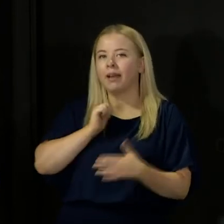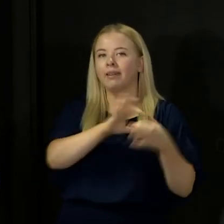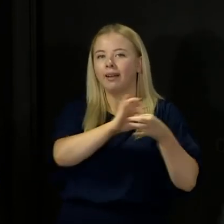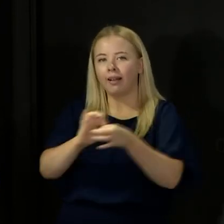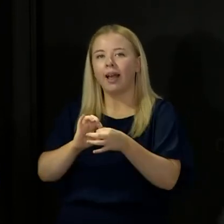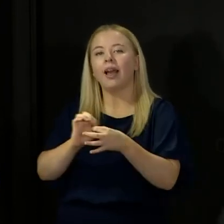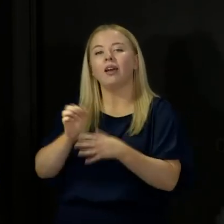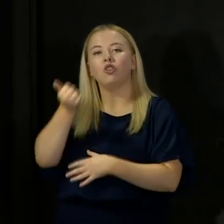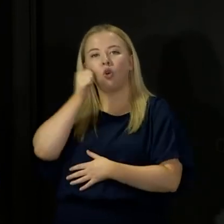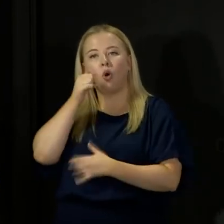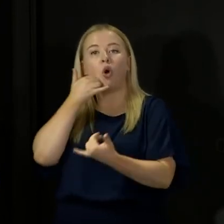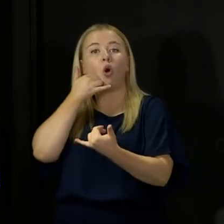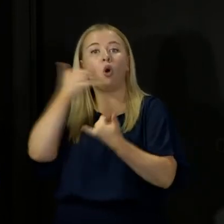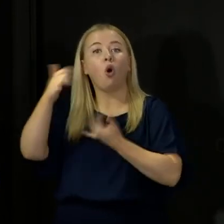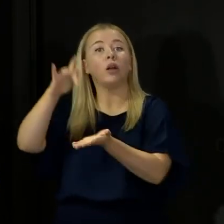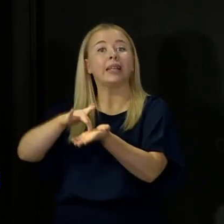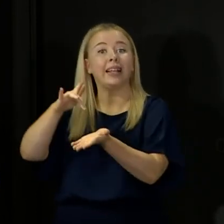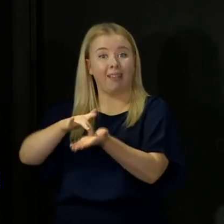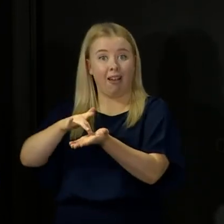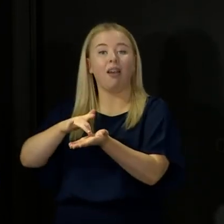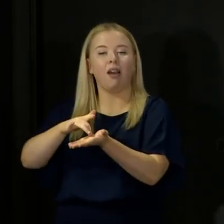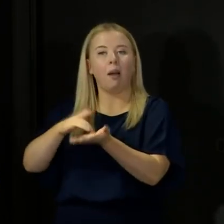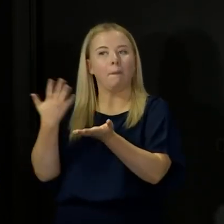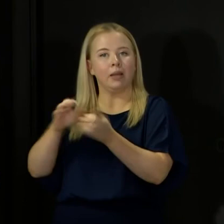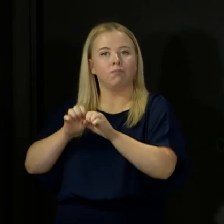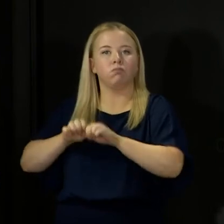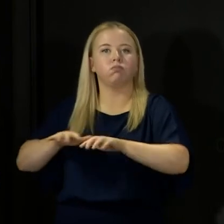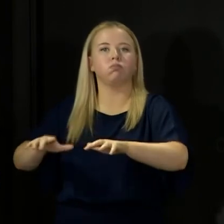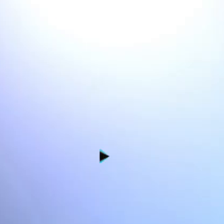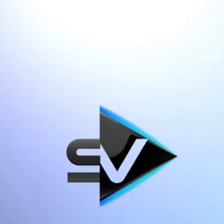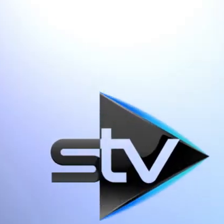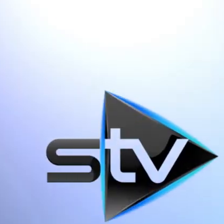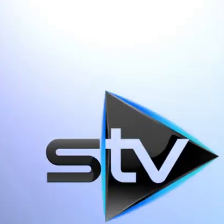to the outbreak at the Sittle call centre that has been doing work for NHS England.